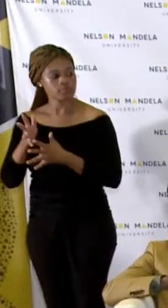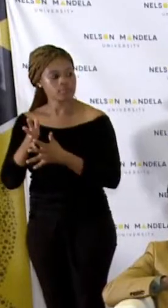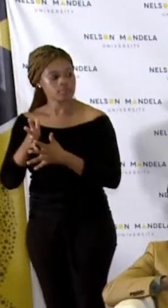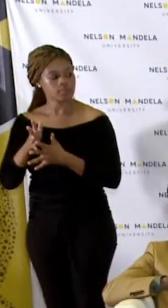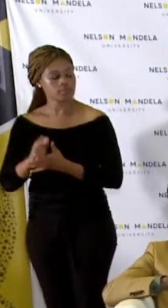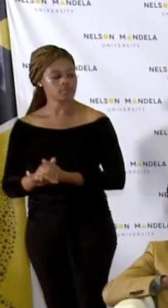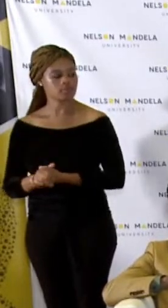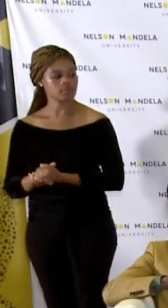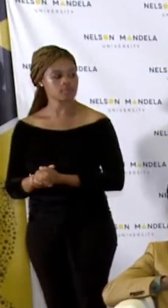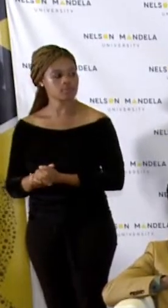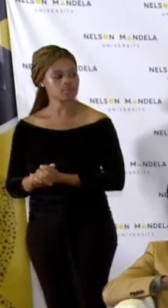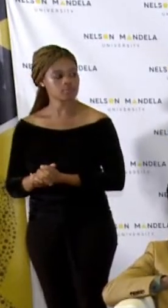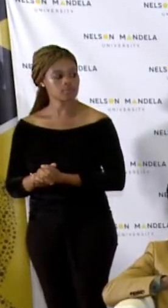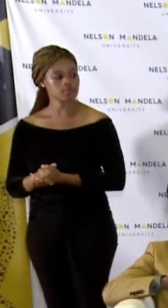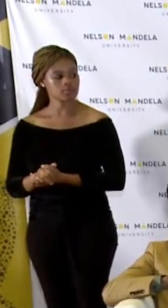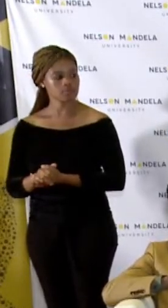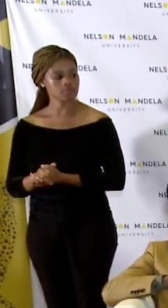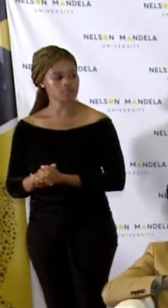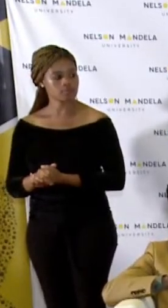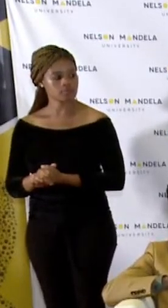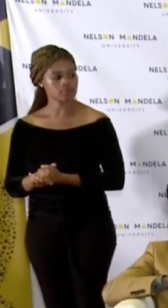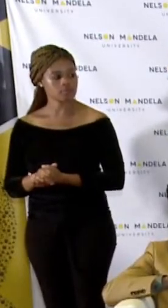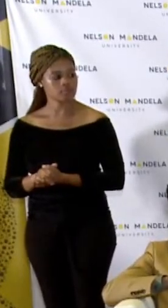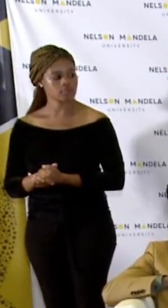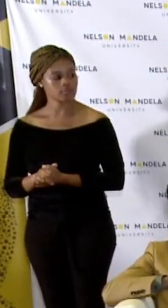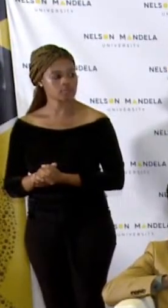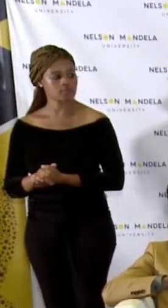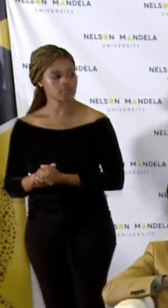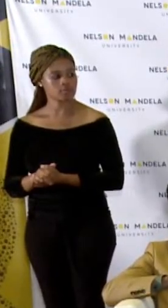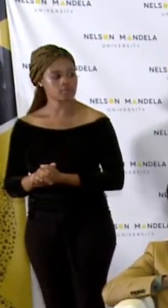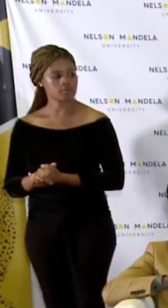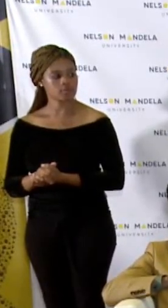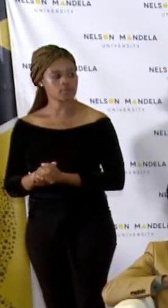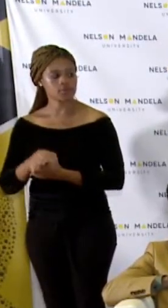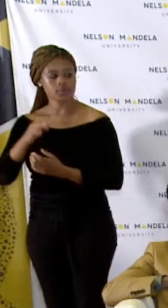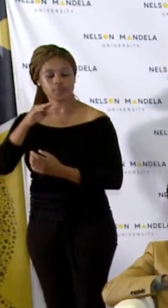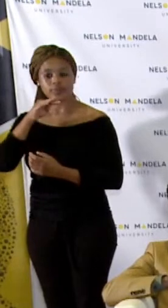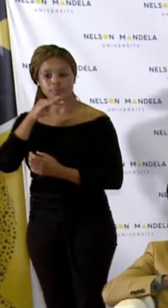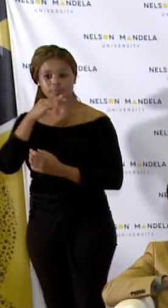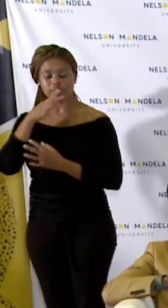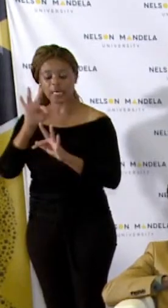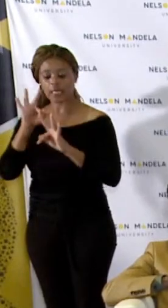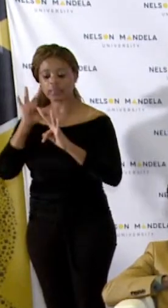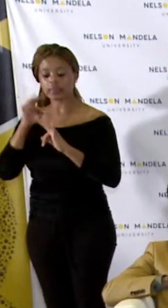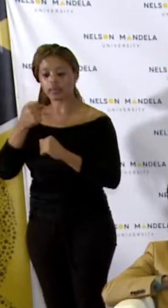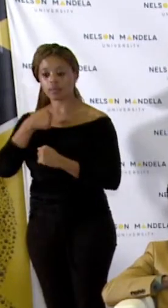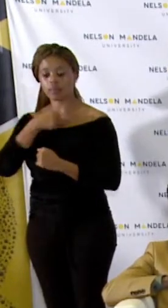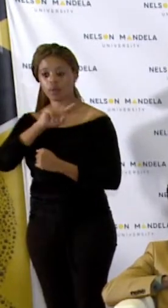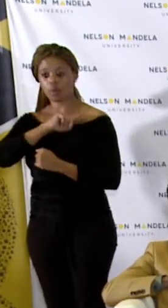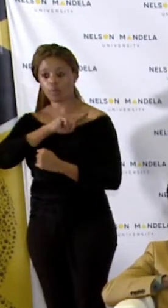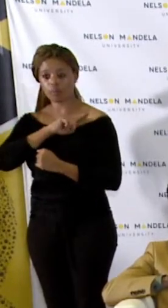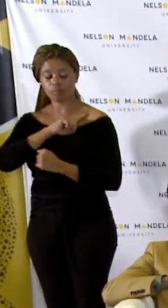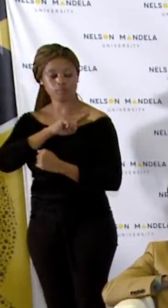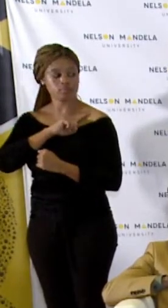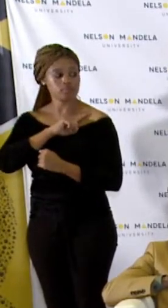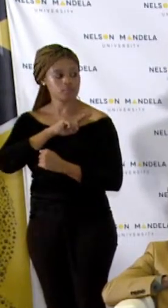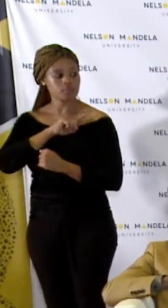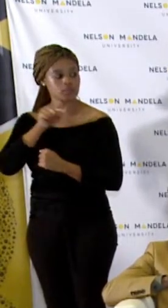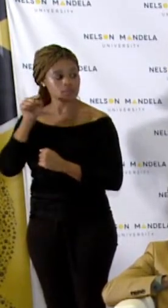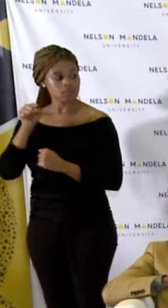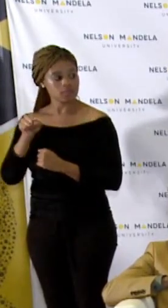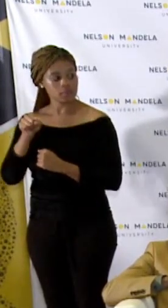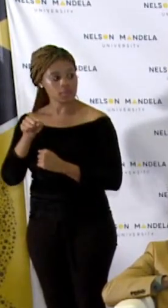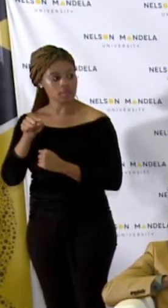at their moderating policies, to look at the content moderation. And that scares me. You know why it scares me? Because this